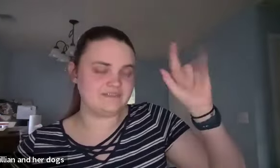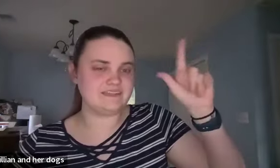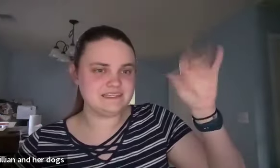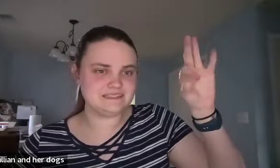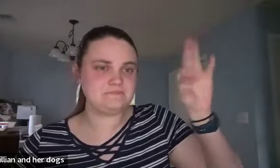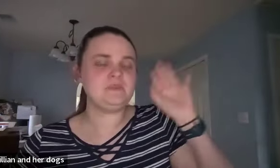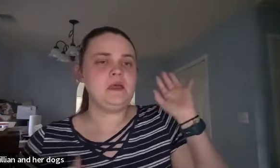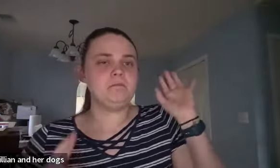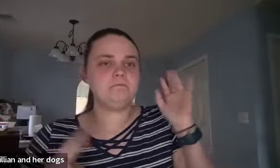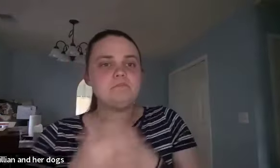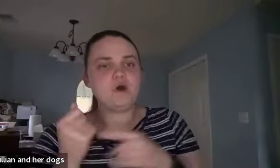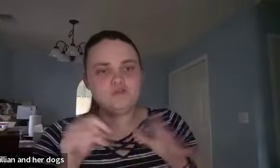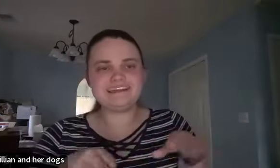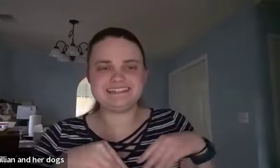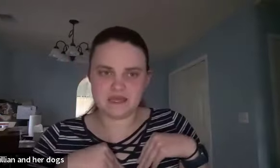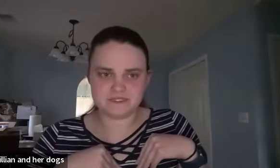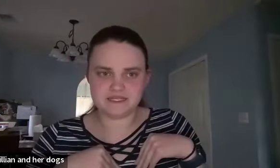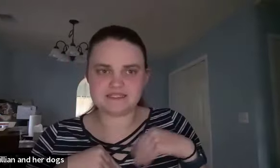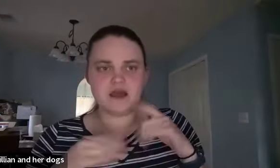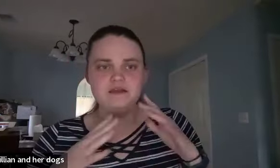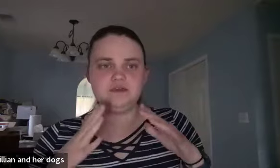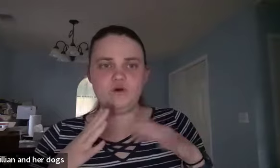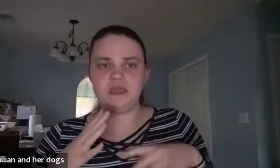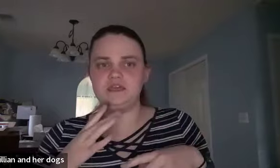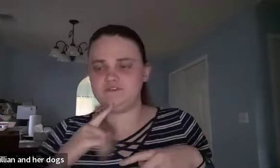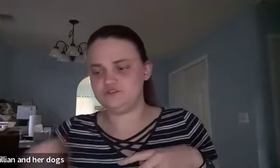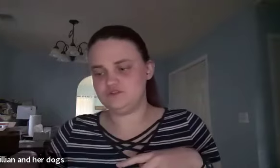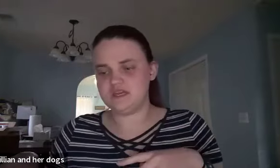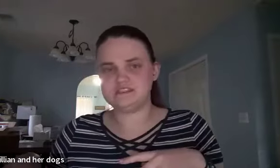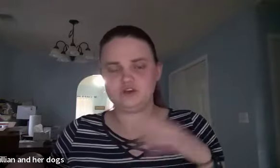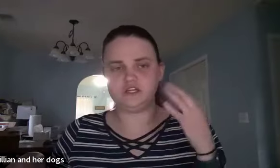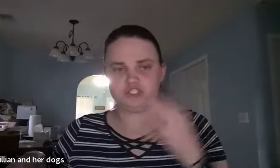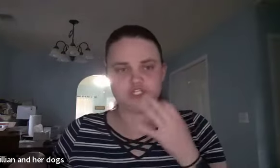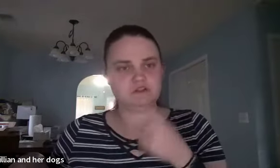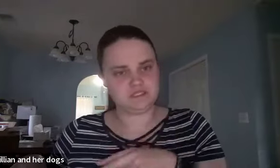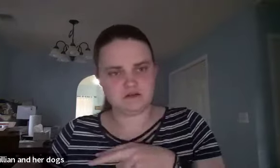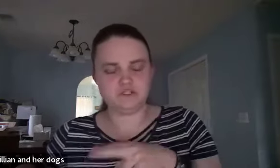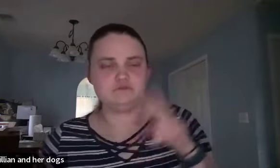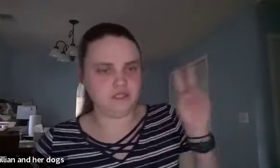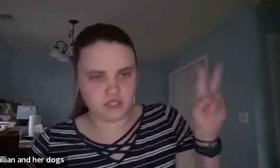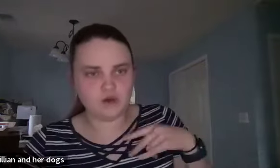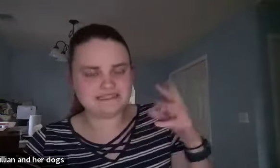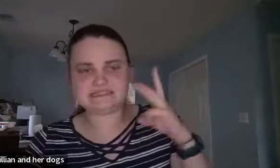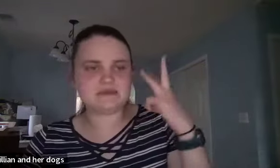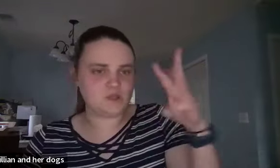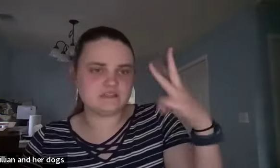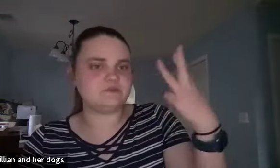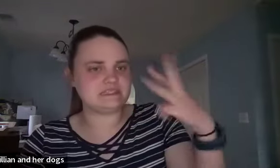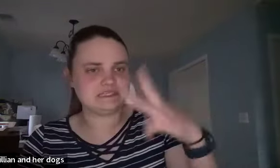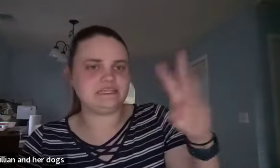adding this, but both are accepted. It's not like, okay, if you do this, they're going to judge you and look down on you. Like, no, it's the same concept with the